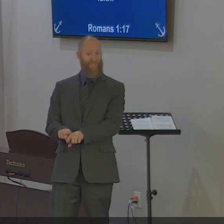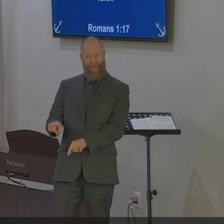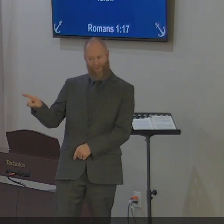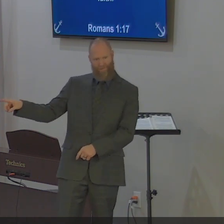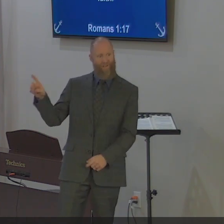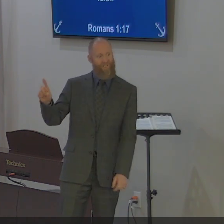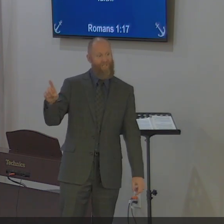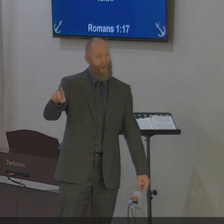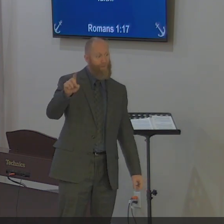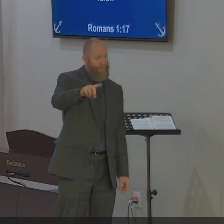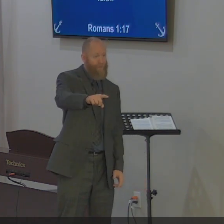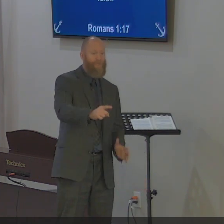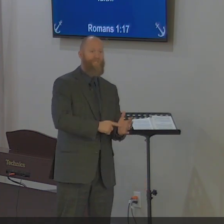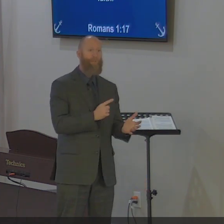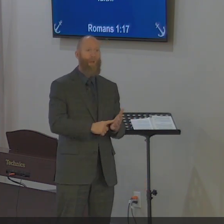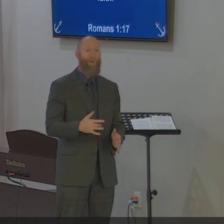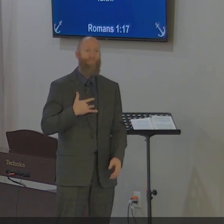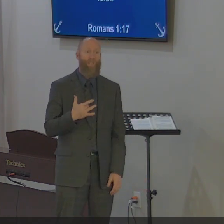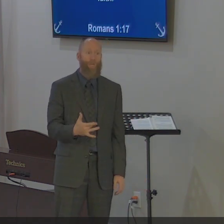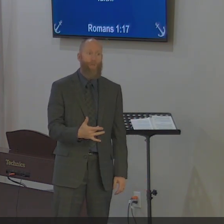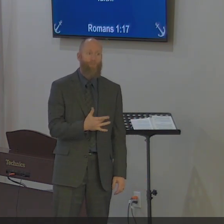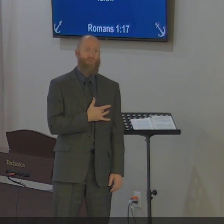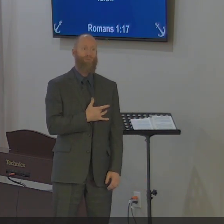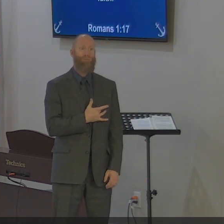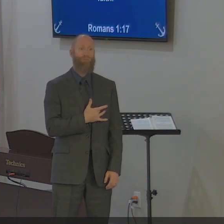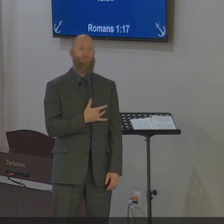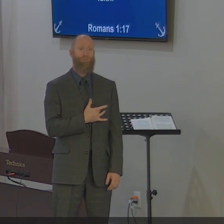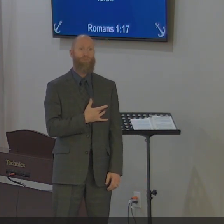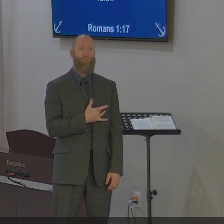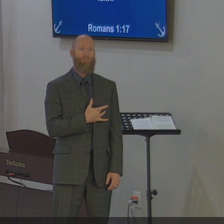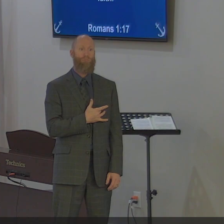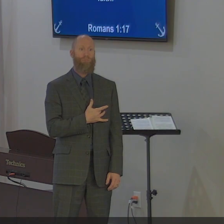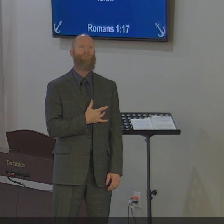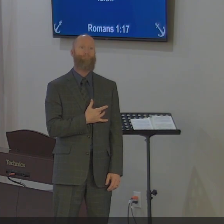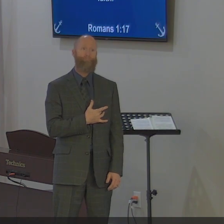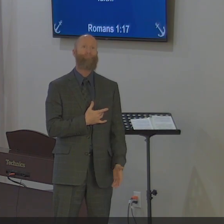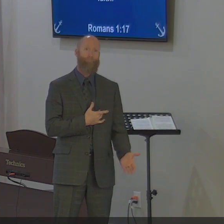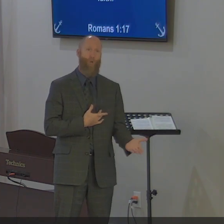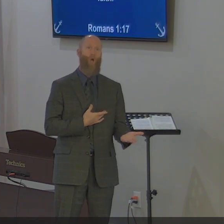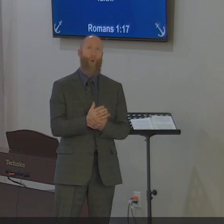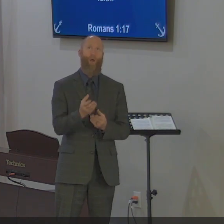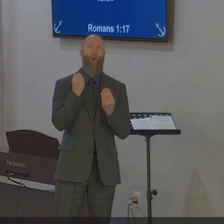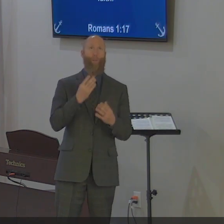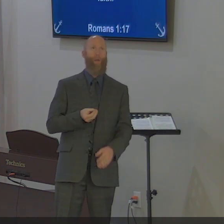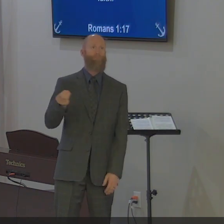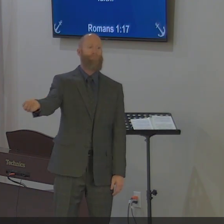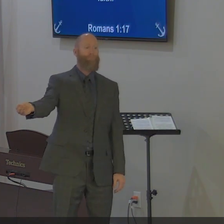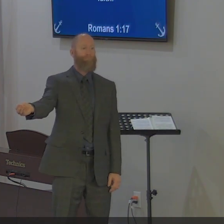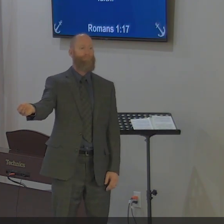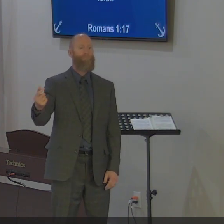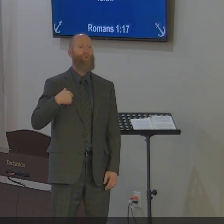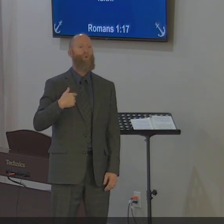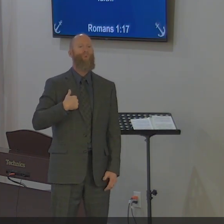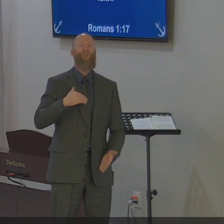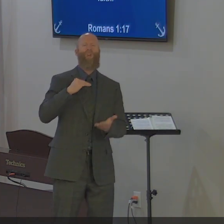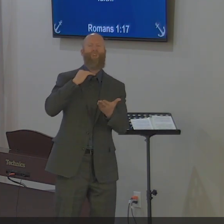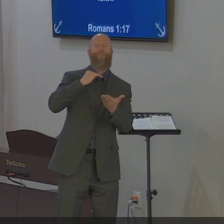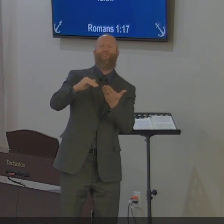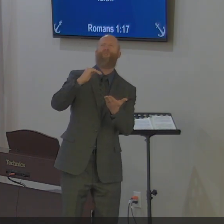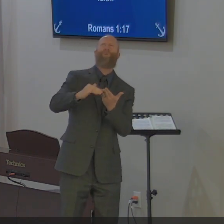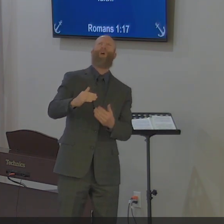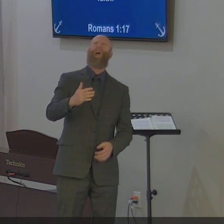well, I have that money saved for something else. Sorry, God. Well, they don't really need